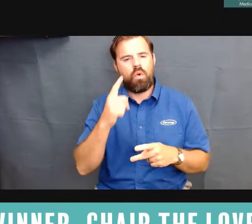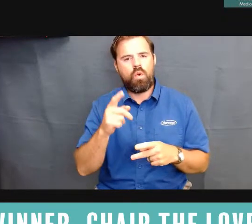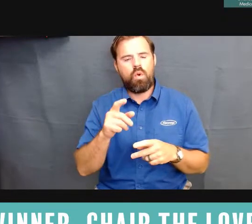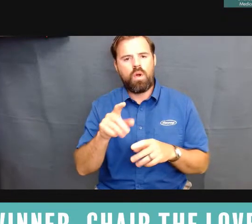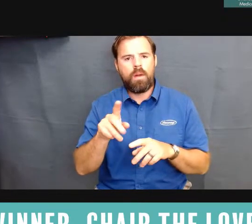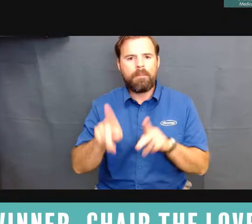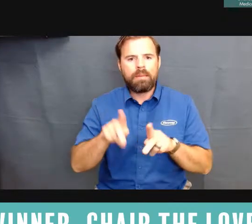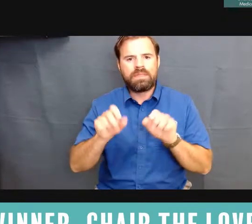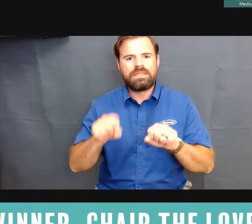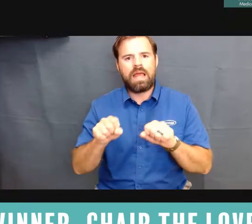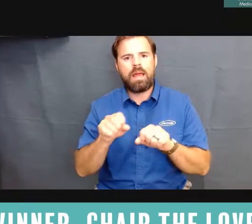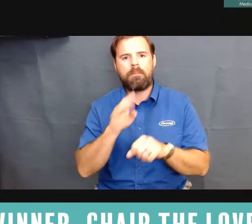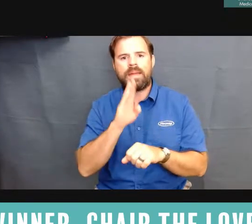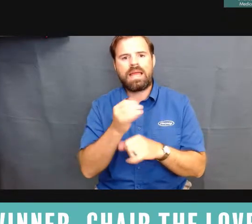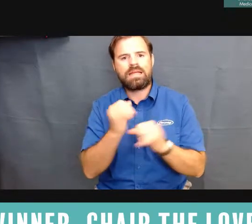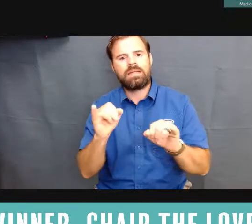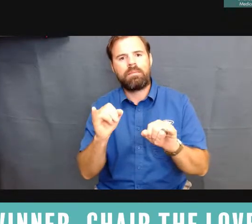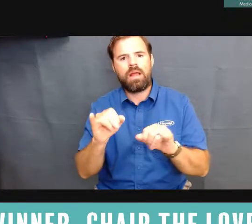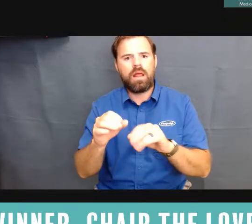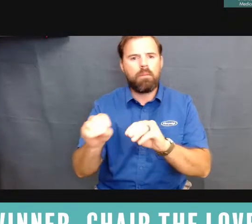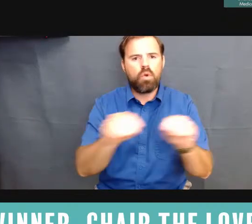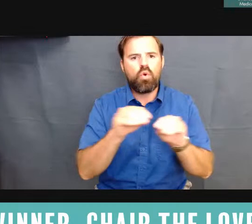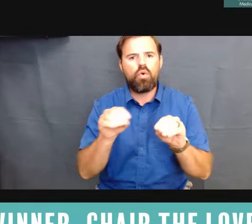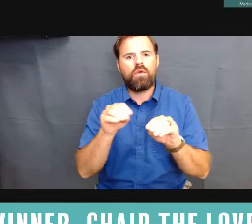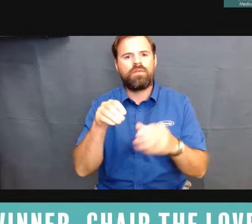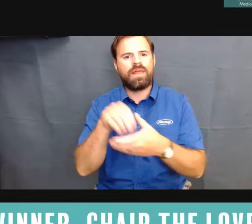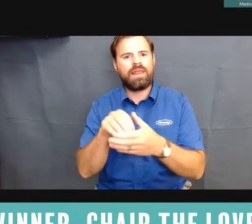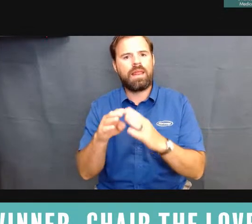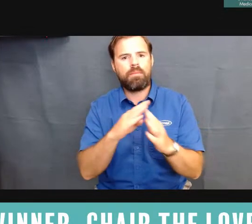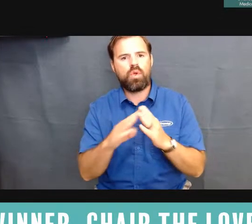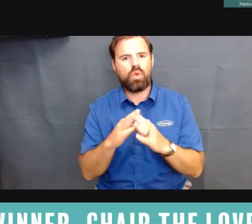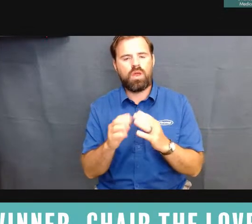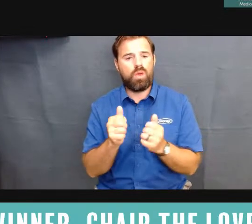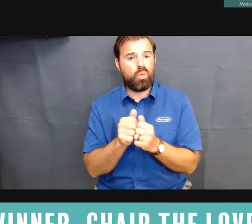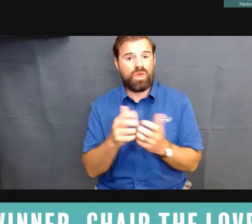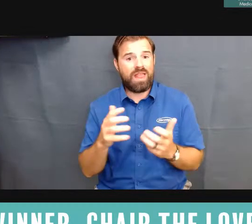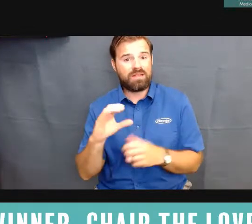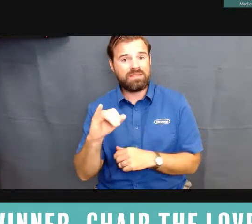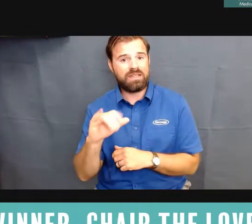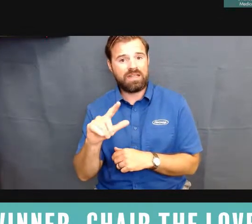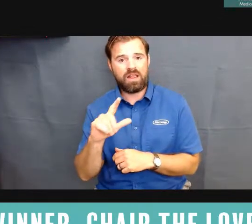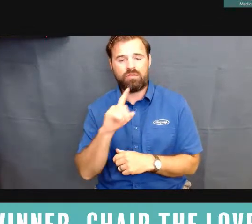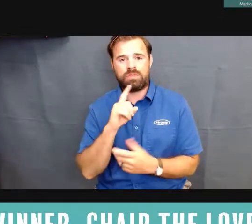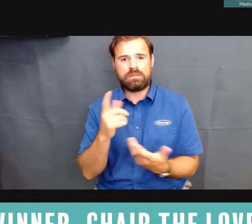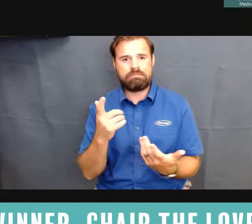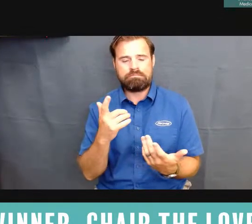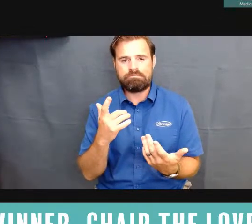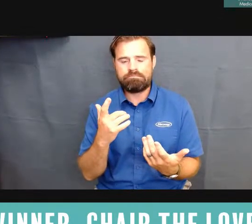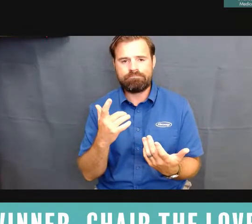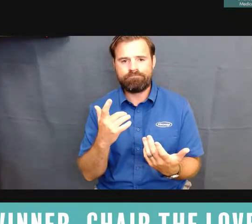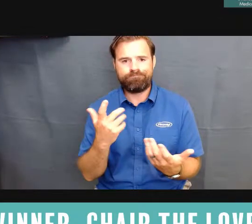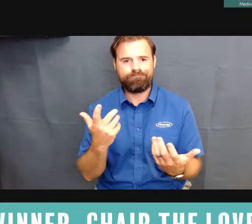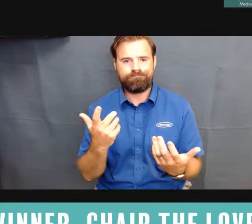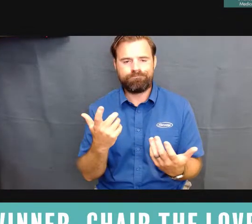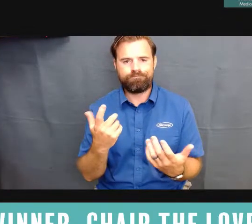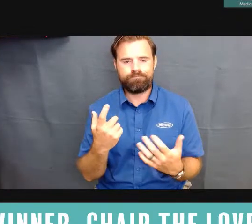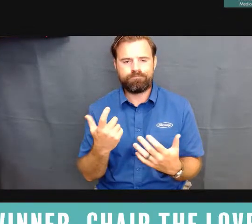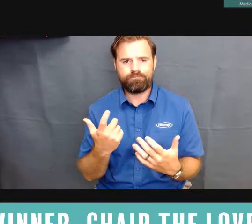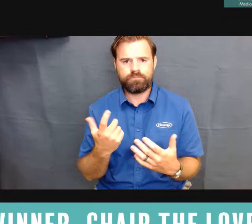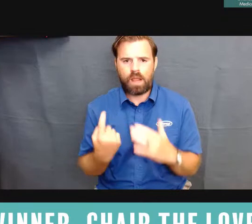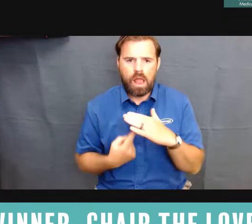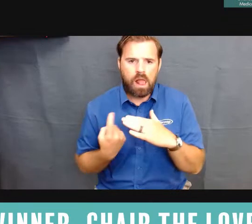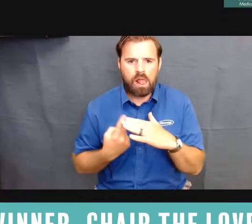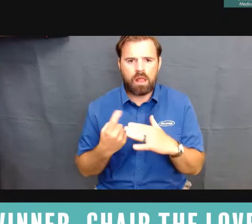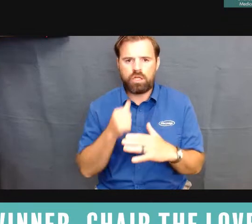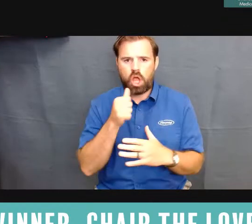needs and services to those out in the community that without Center for Independent Living would otherwise go underserved. So